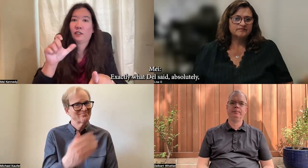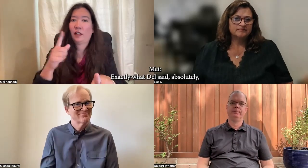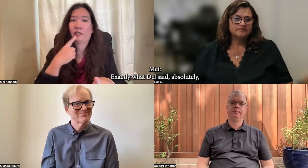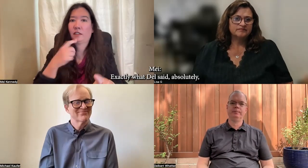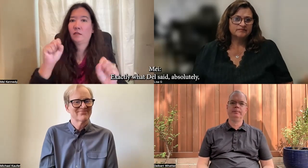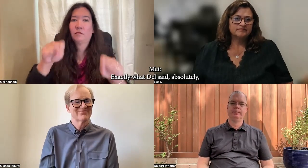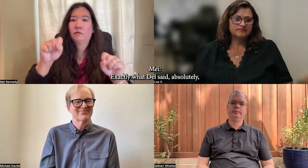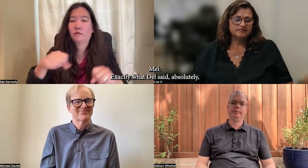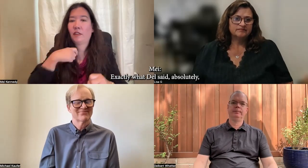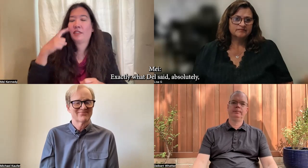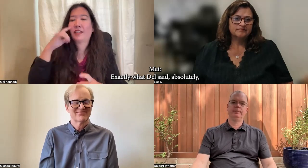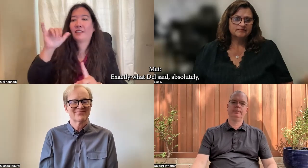Exactly what Dell said, absolutely.